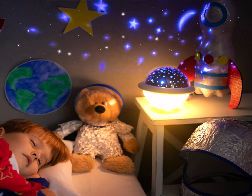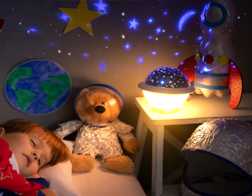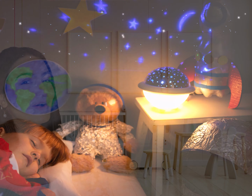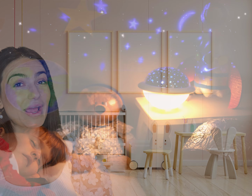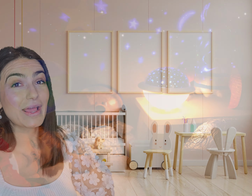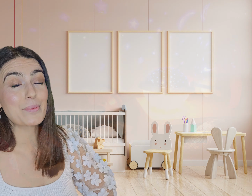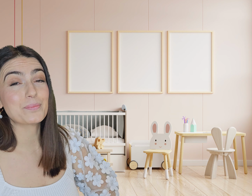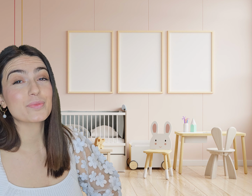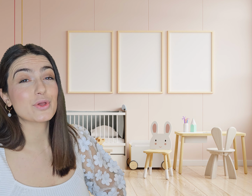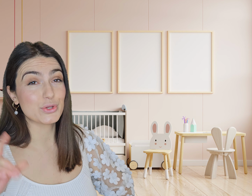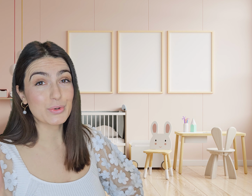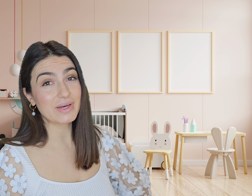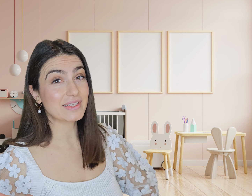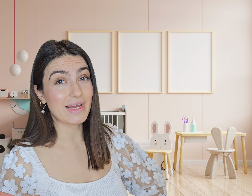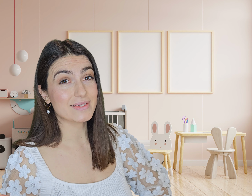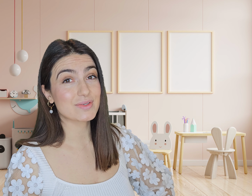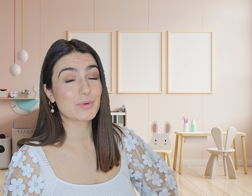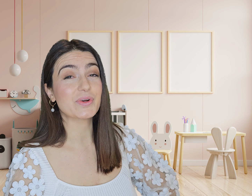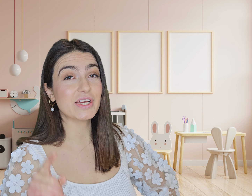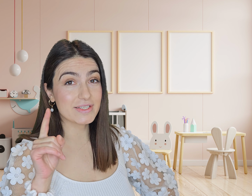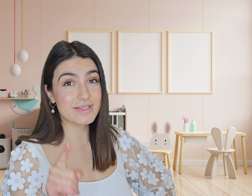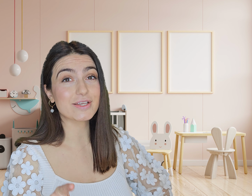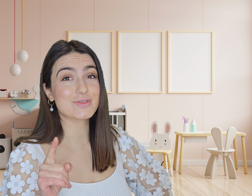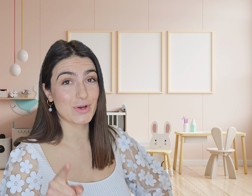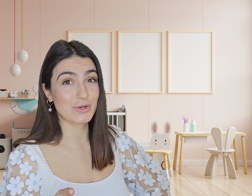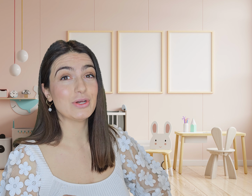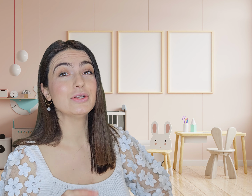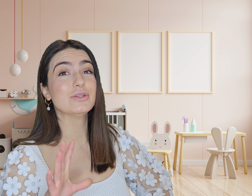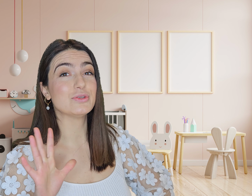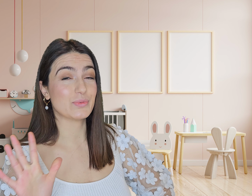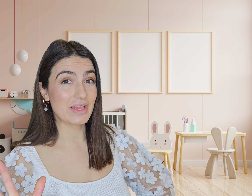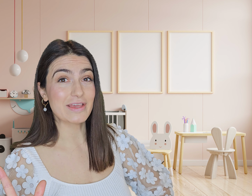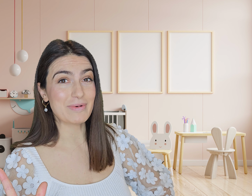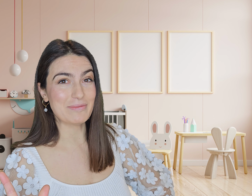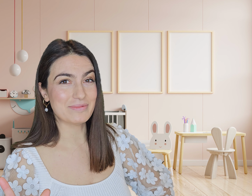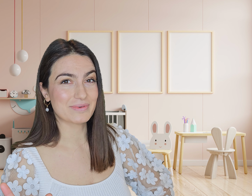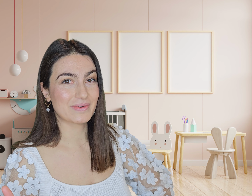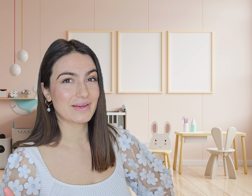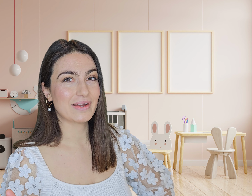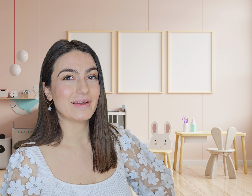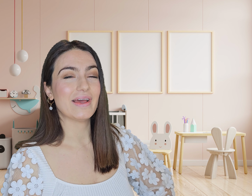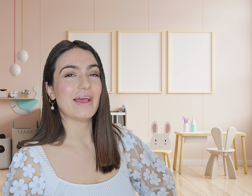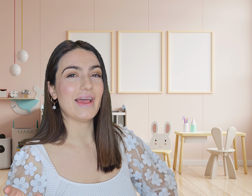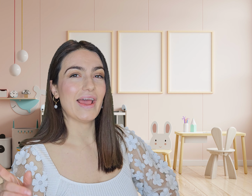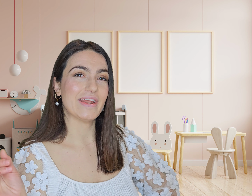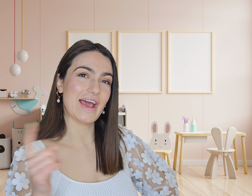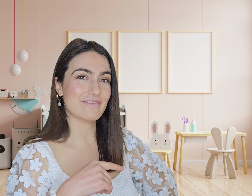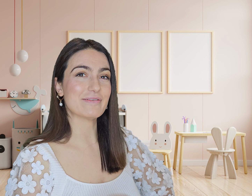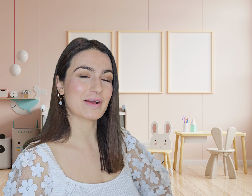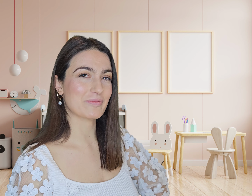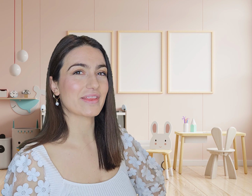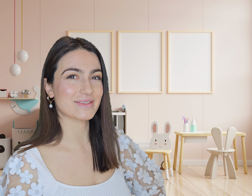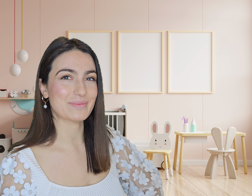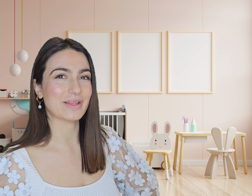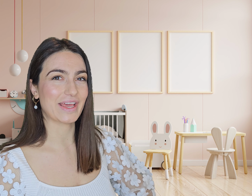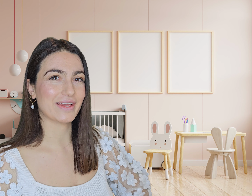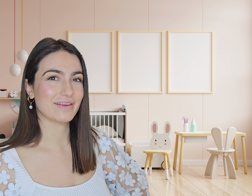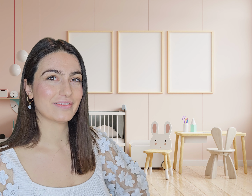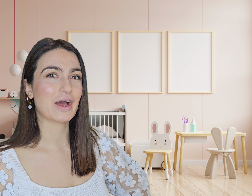okay you know what guys we're gonna sing a song to wake him up and have him come with us and play how